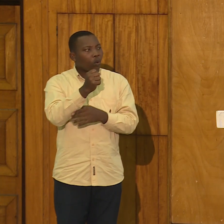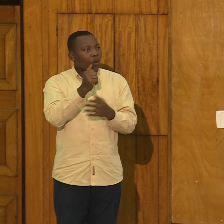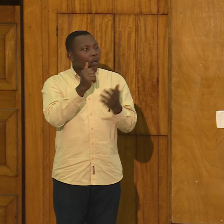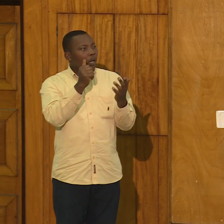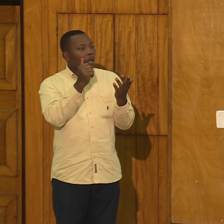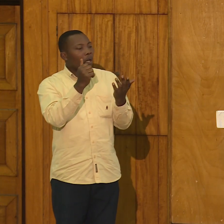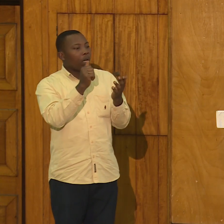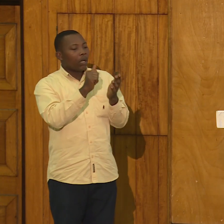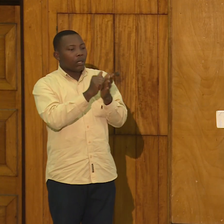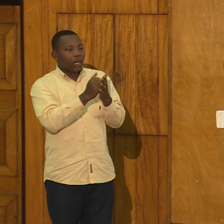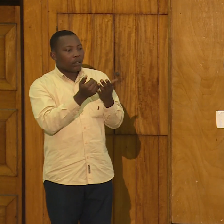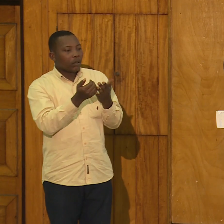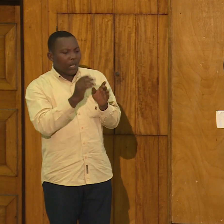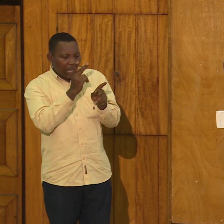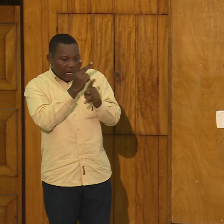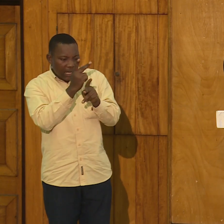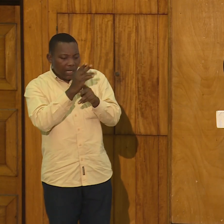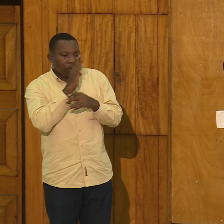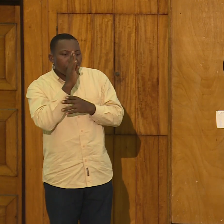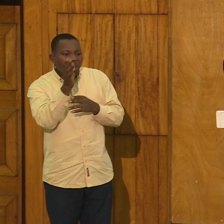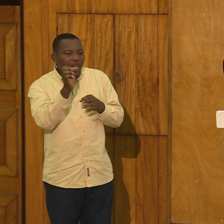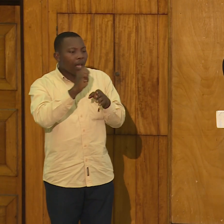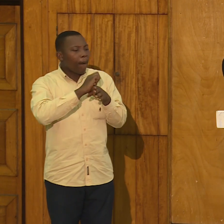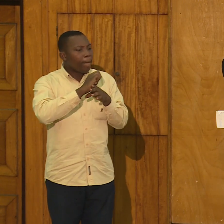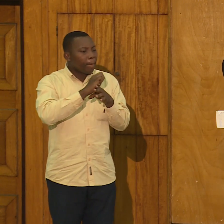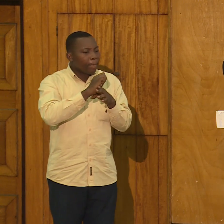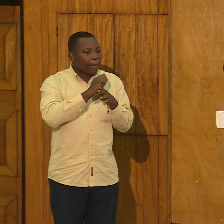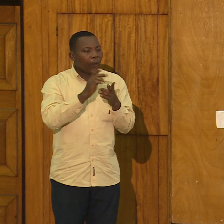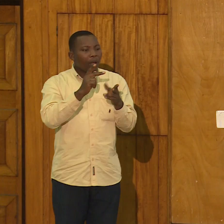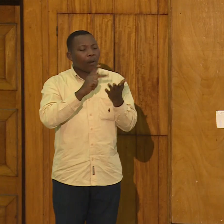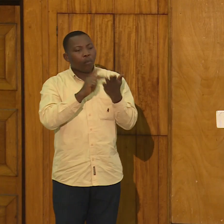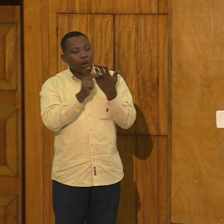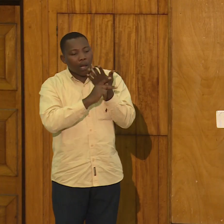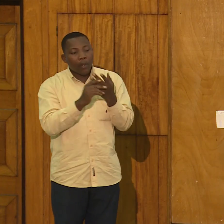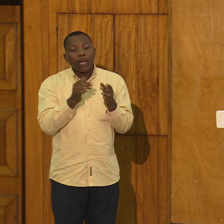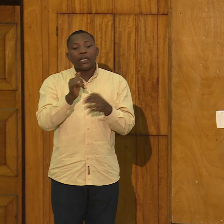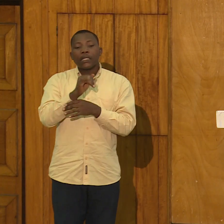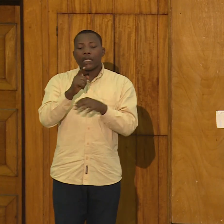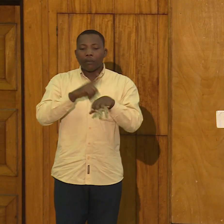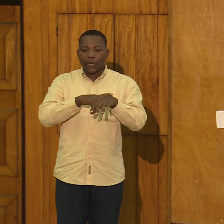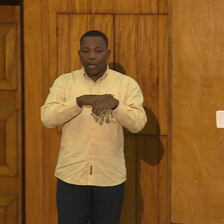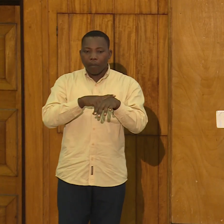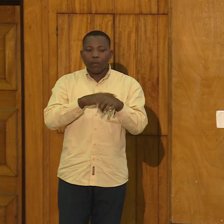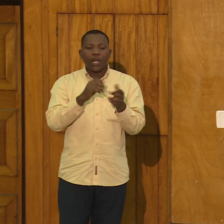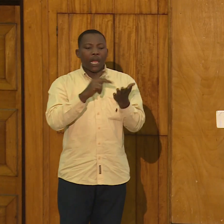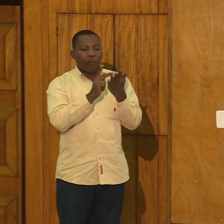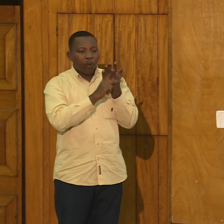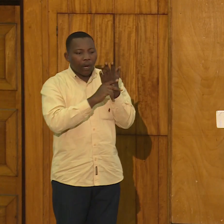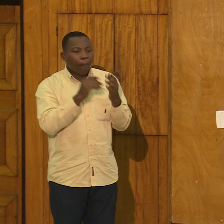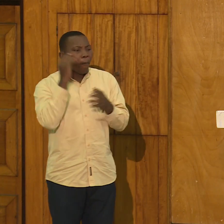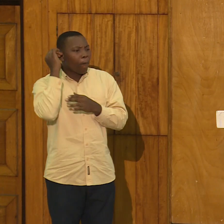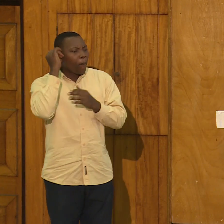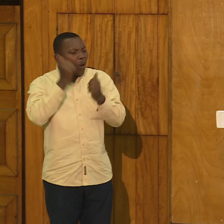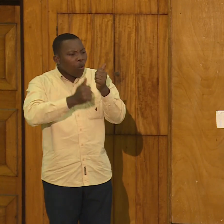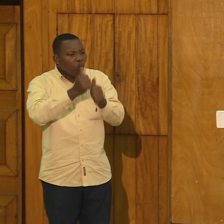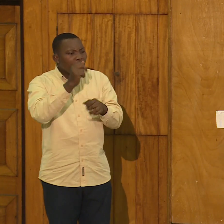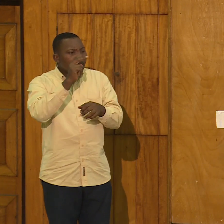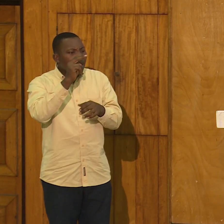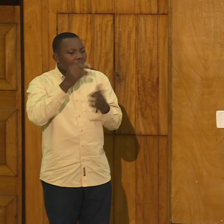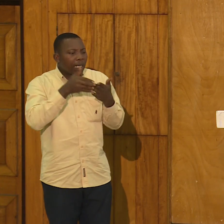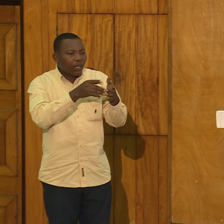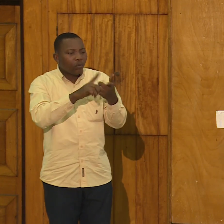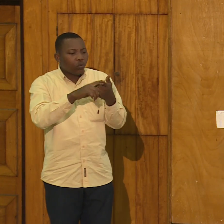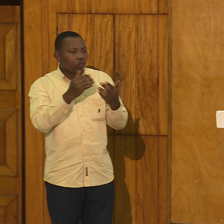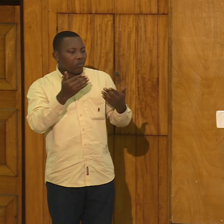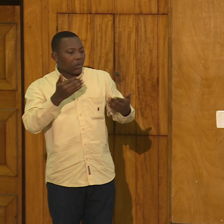it being a mentorship program, but at the same time, it's a program that should then lead to young people